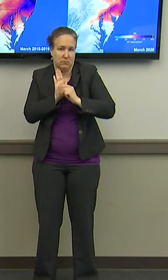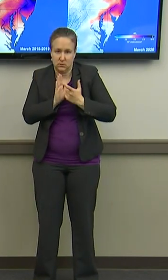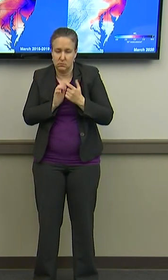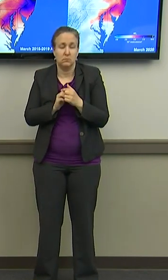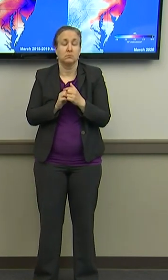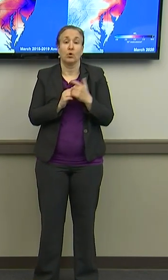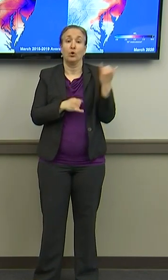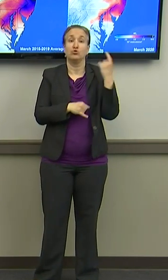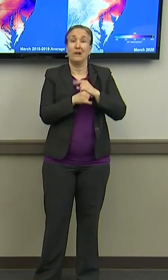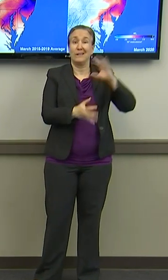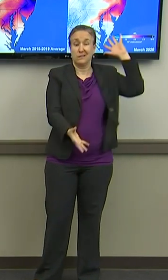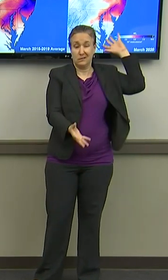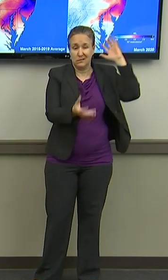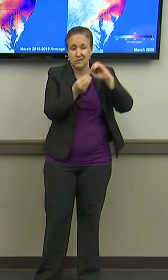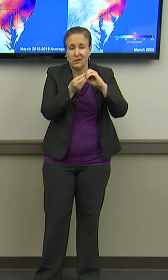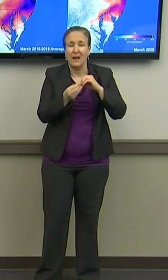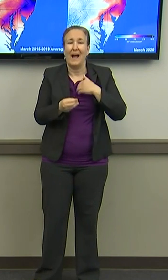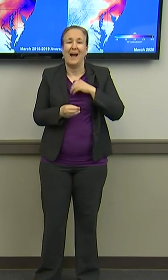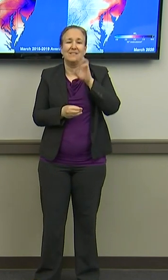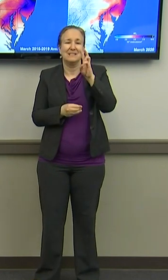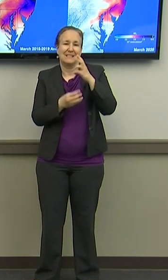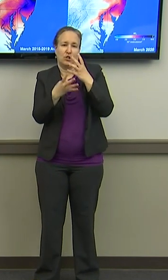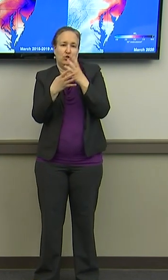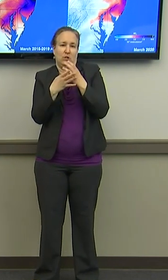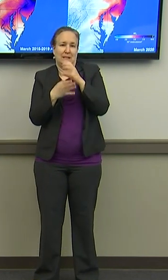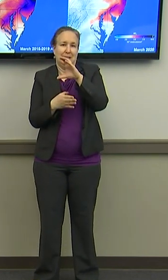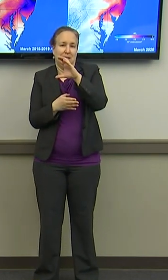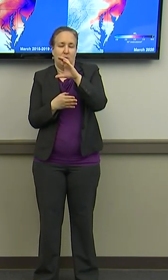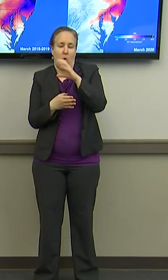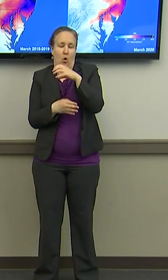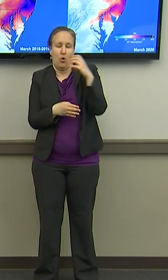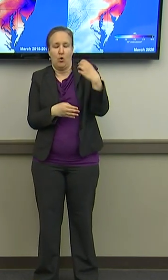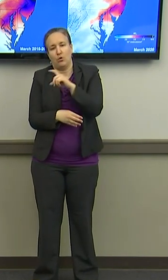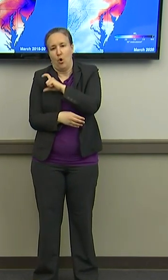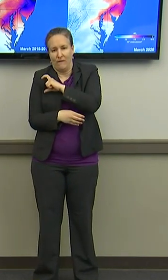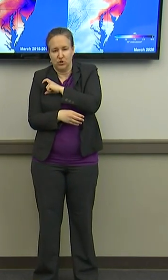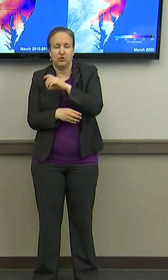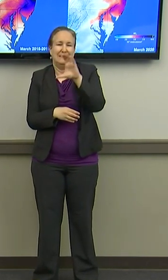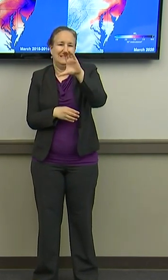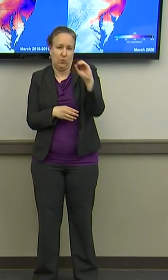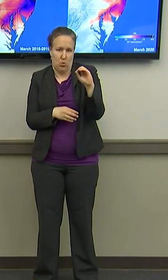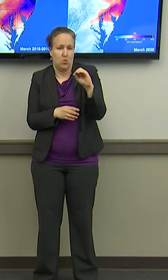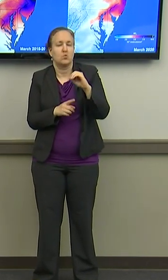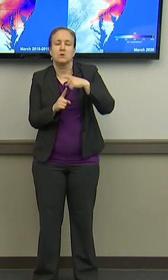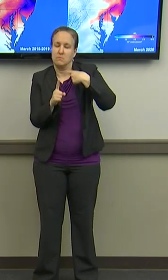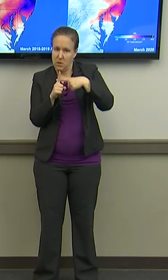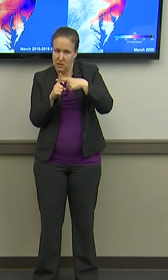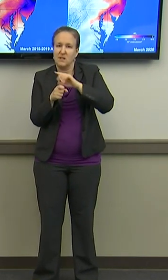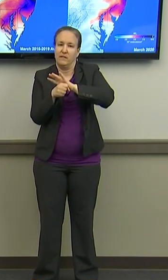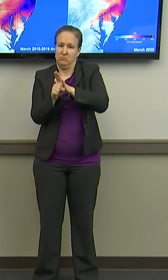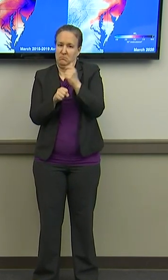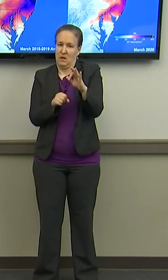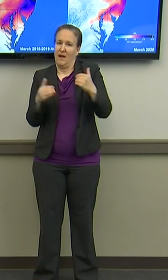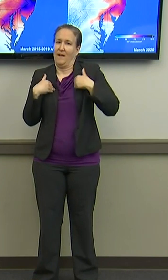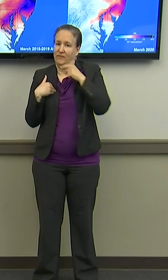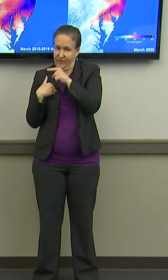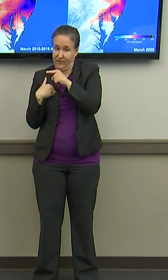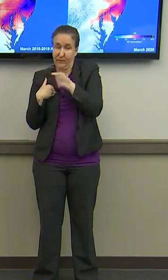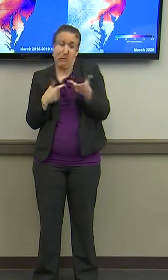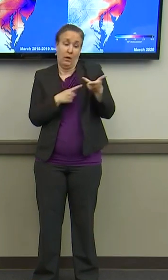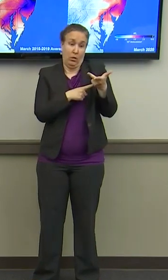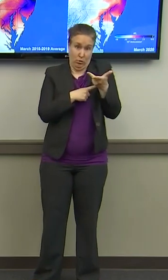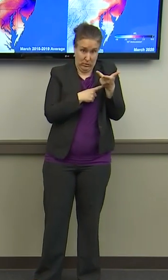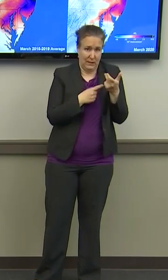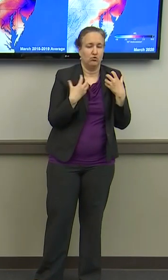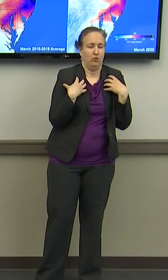a total of 6 correctional officers that have tested positive for COVID-19. 3 are